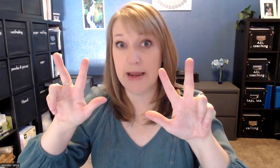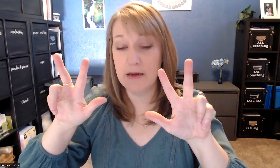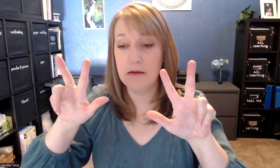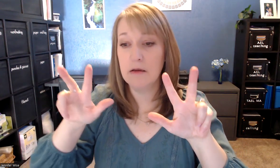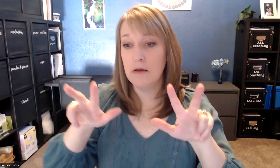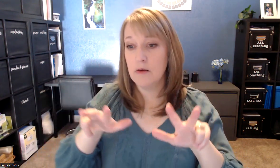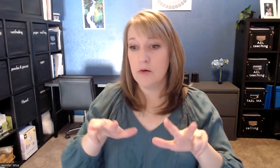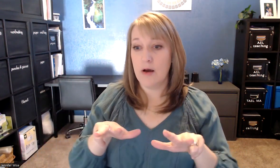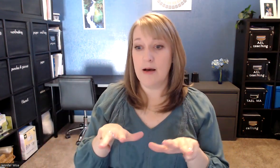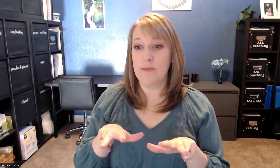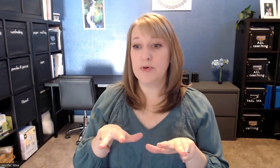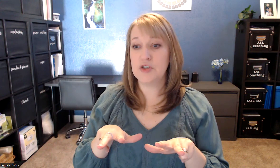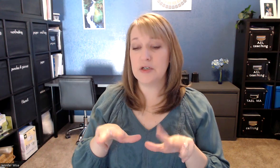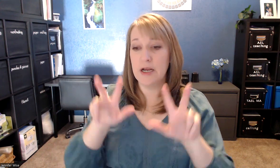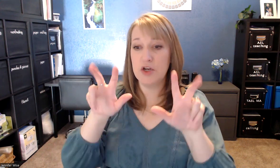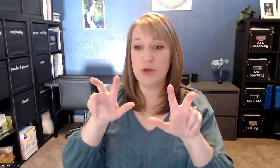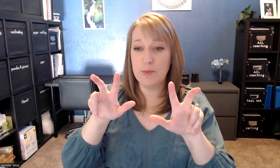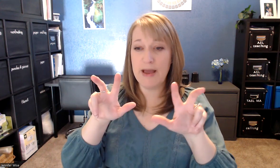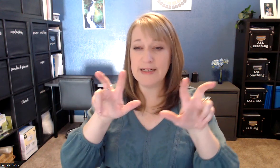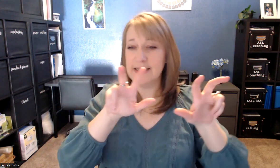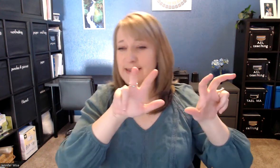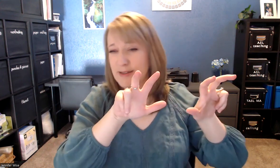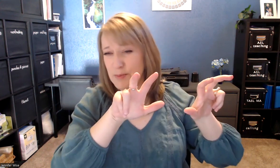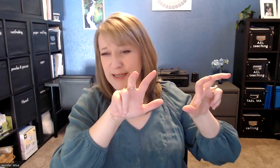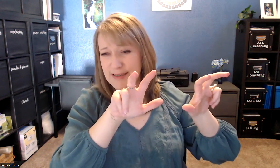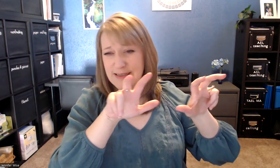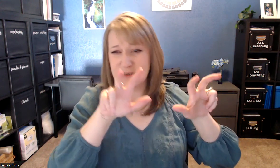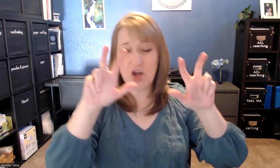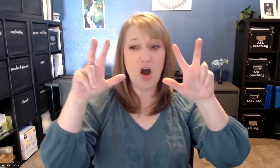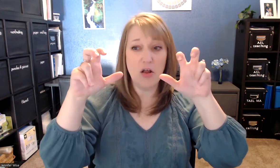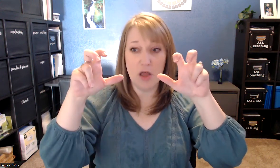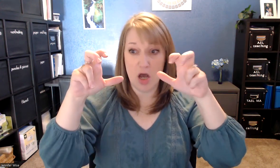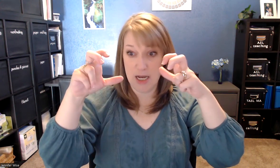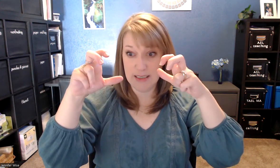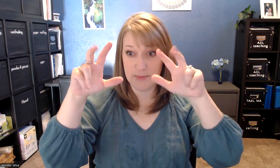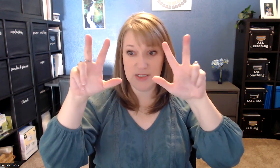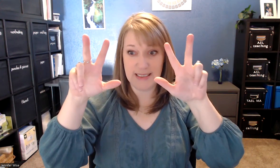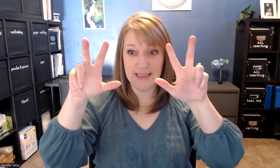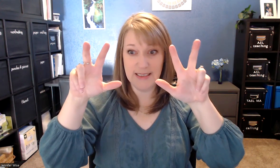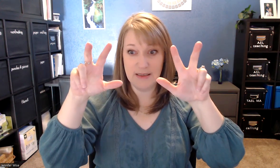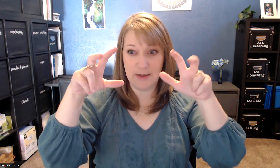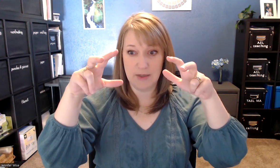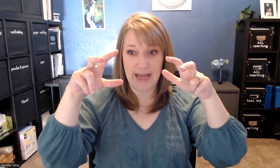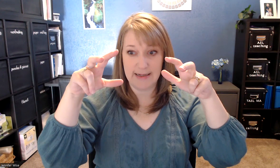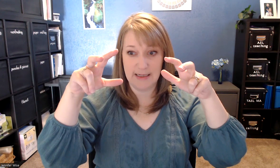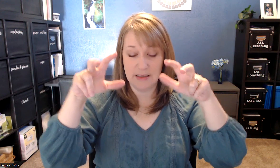way. And you bend it a little bit, not a lot, but just a little, like relax it a little